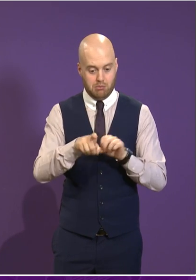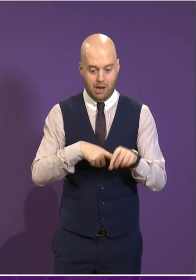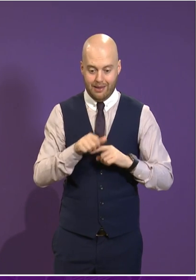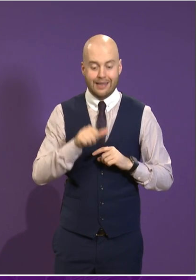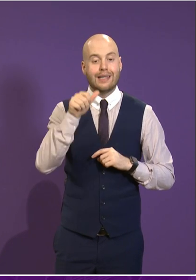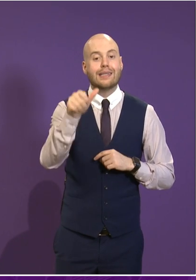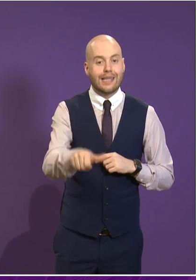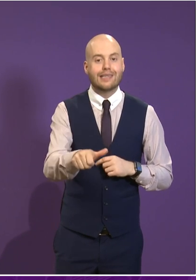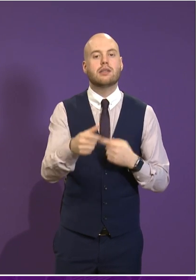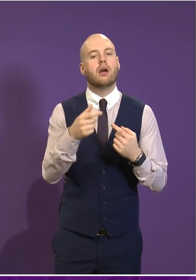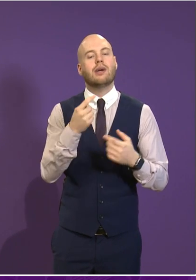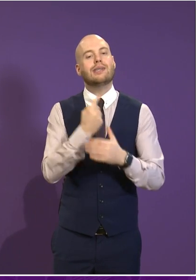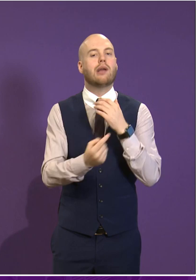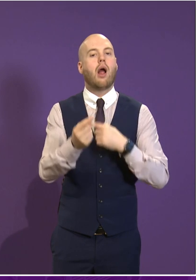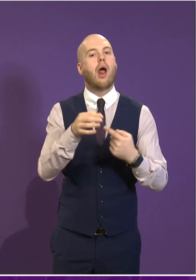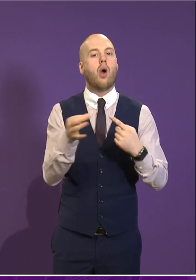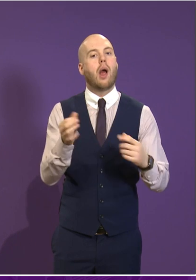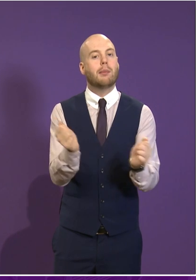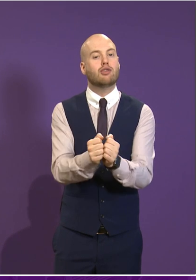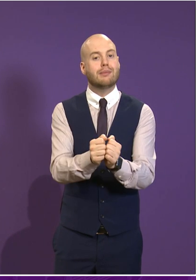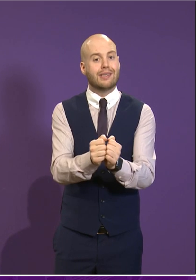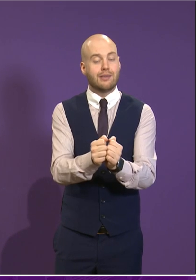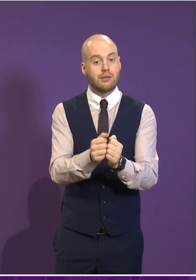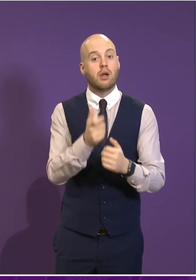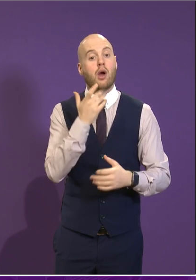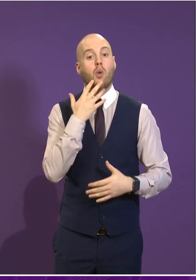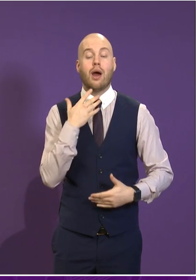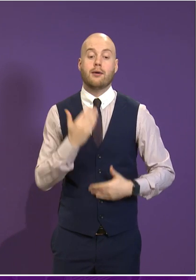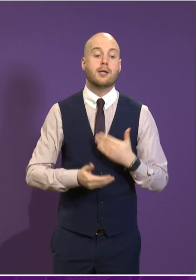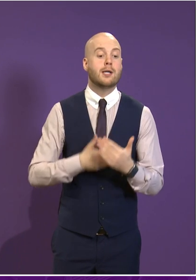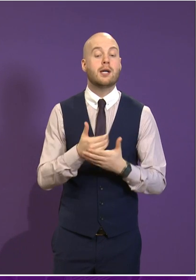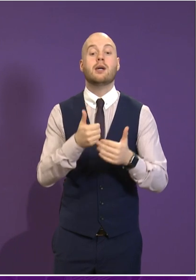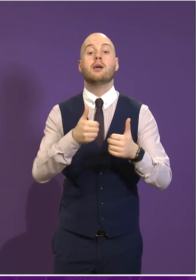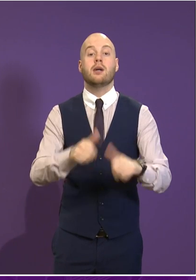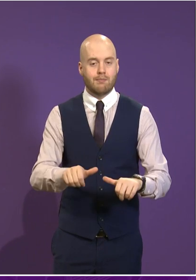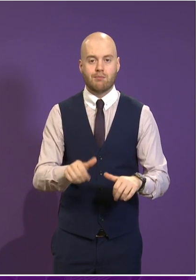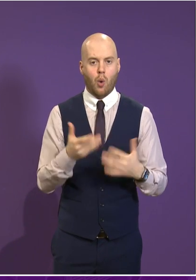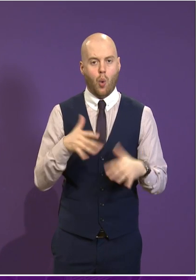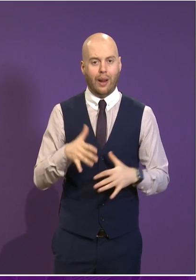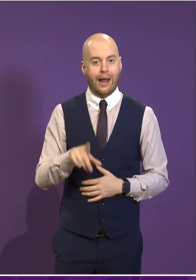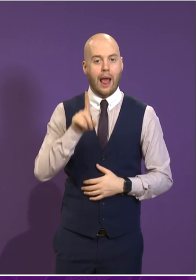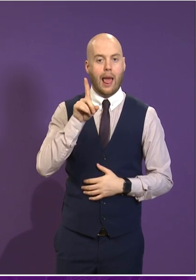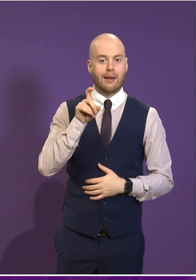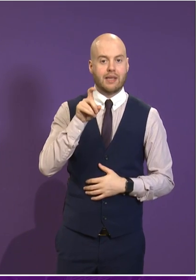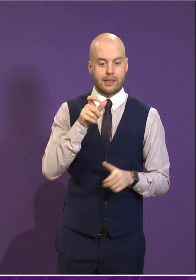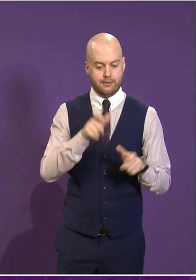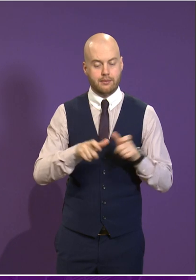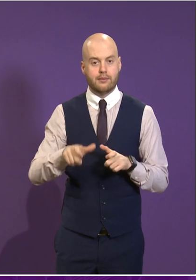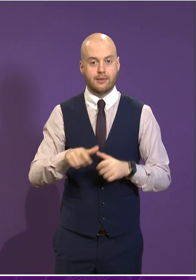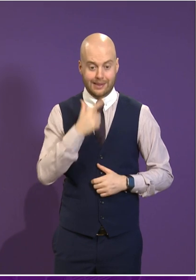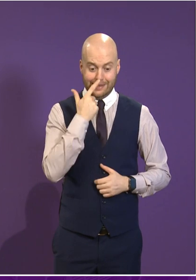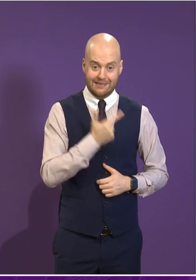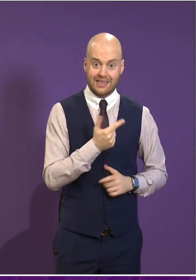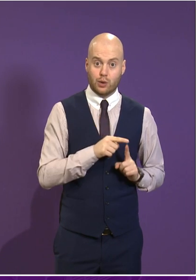of its single outcome agreement. When that iteration came around, it turned out it had only succeeded in managing to get 11 17